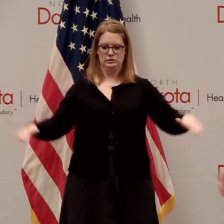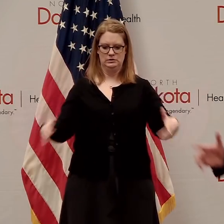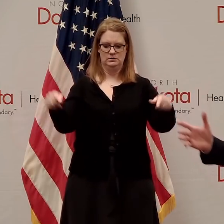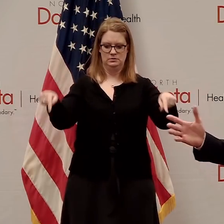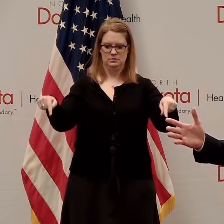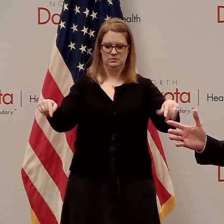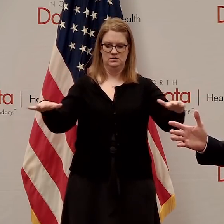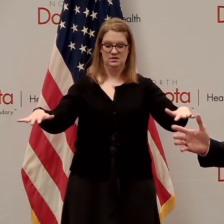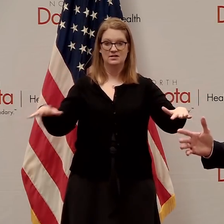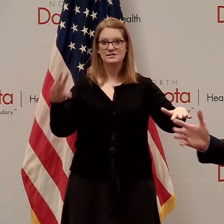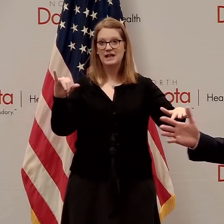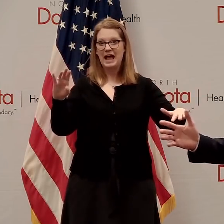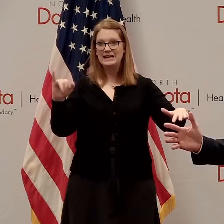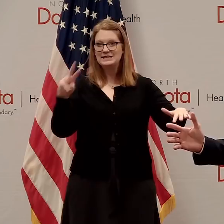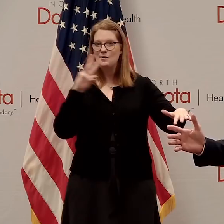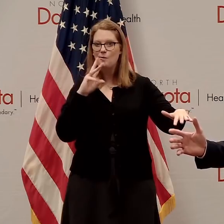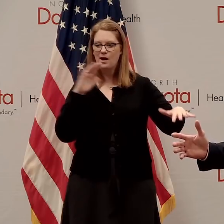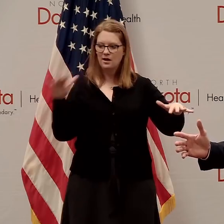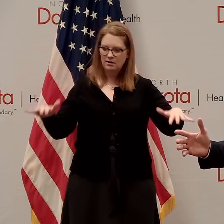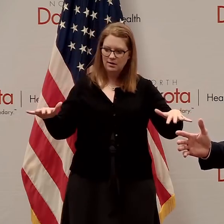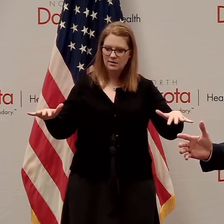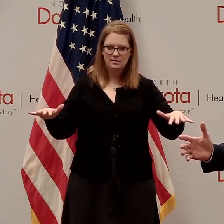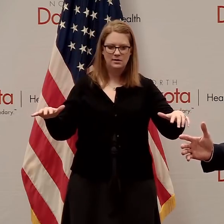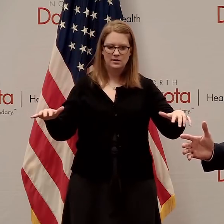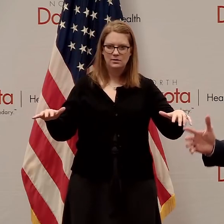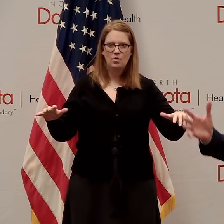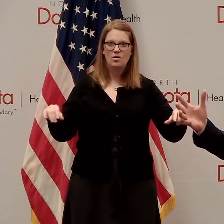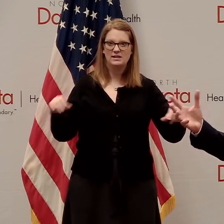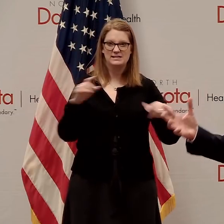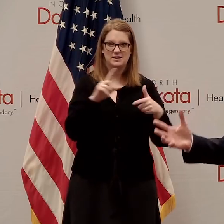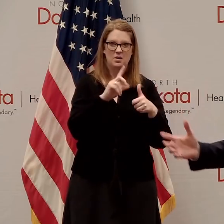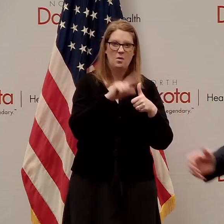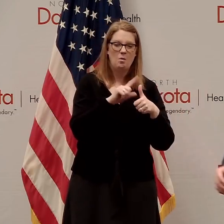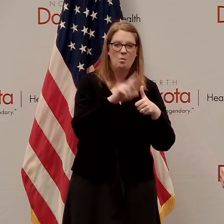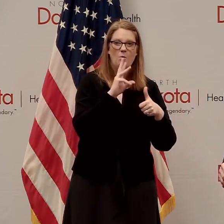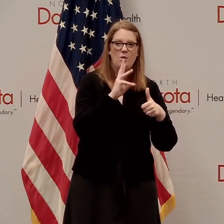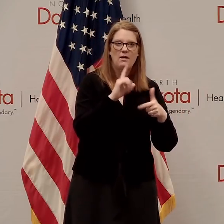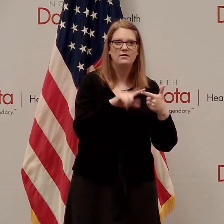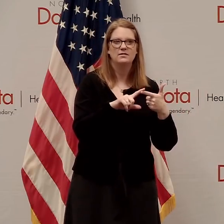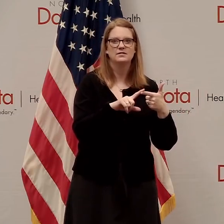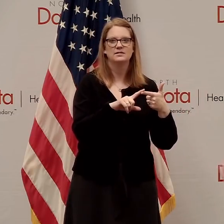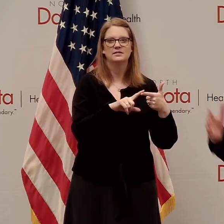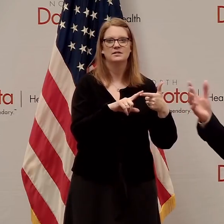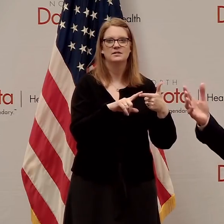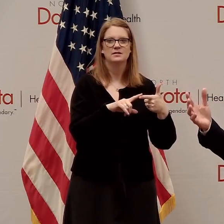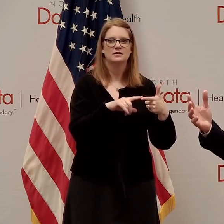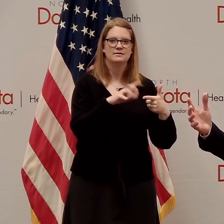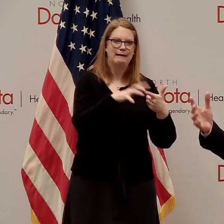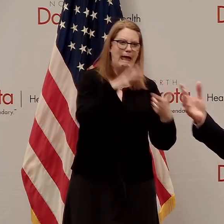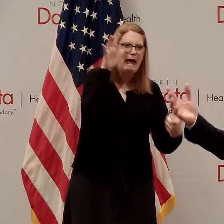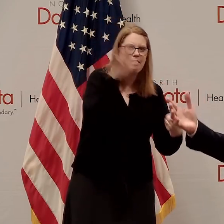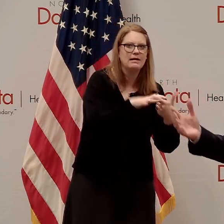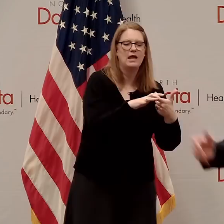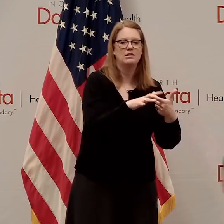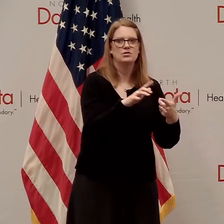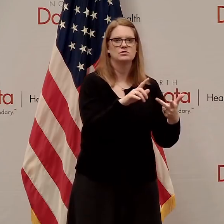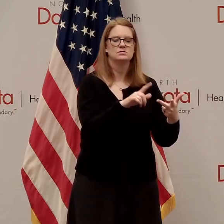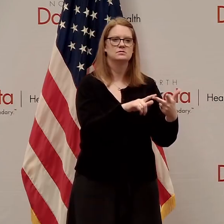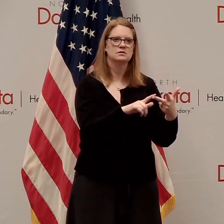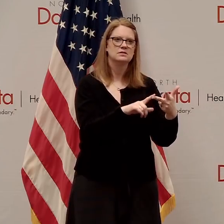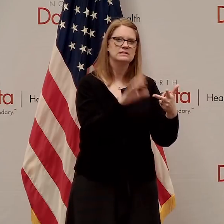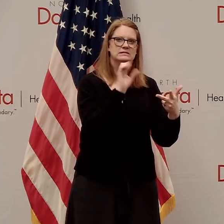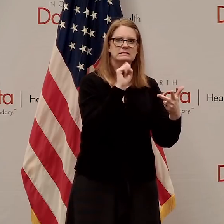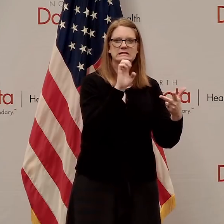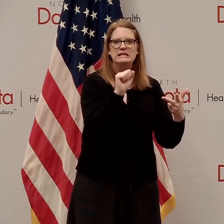just filled with icy water. They got icy water plus, you know, icy water resistant alligators and crocodiles and